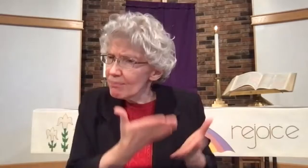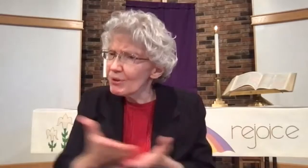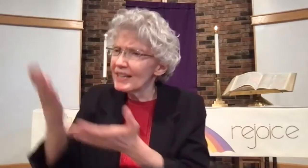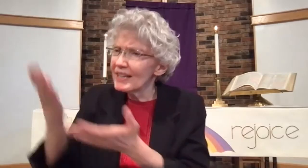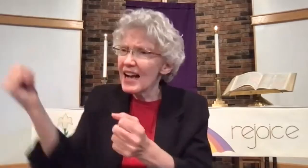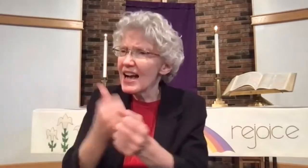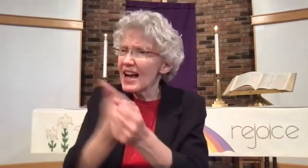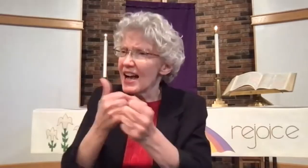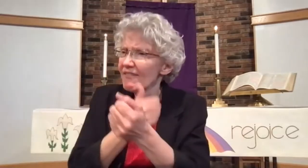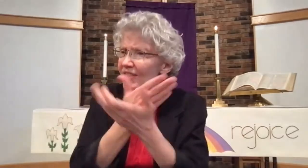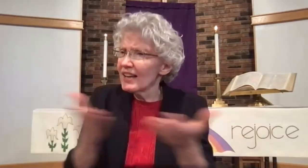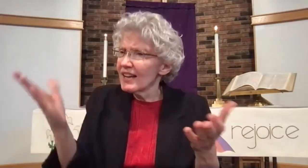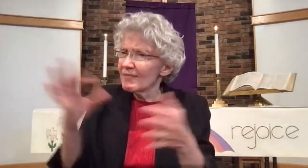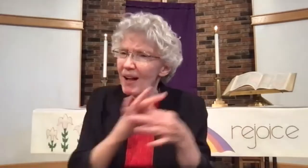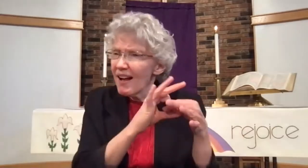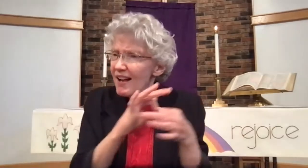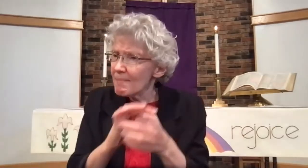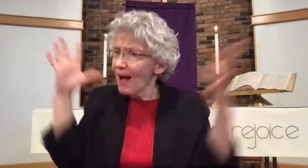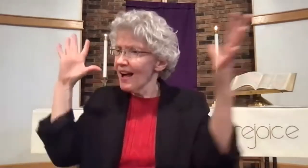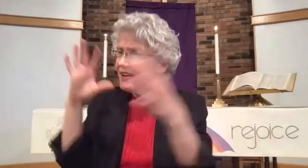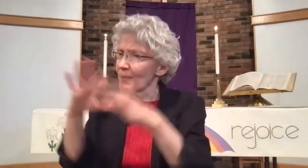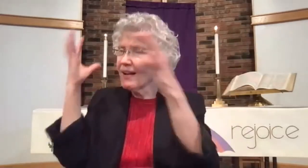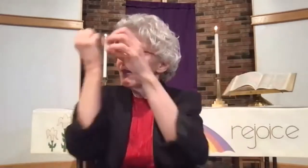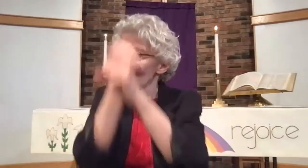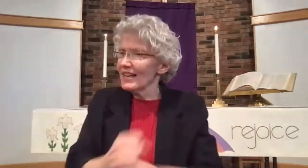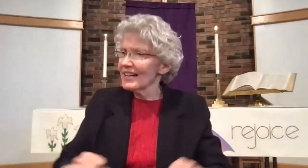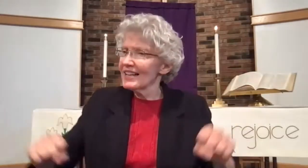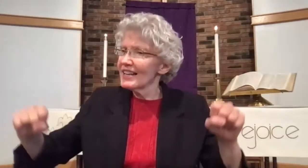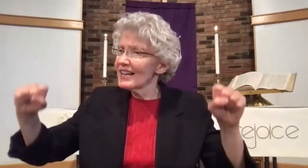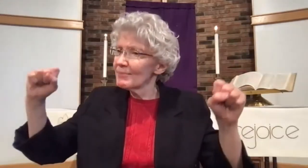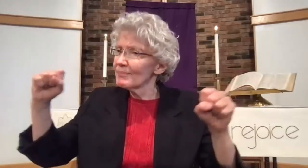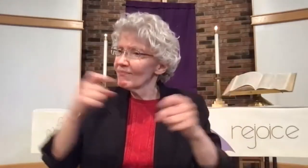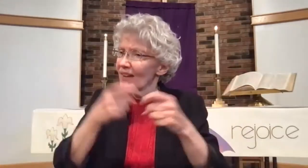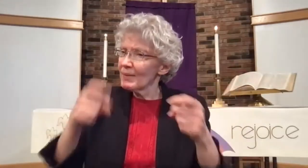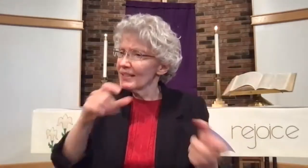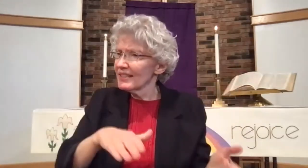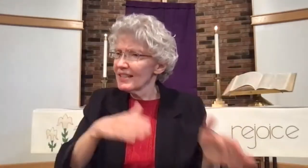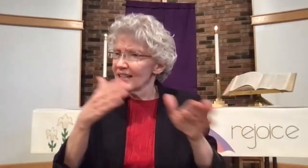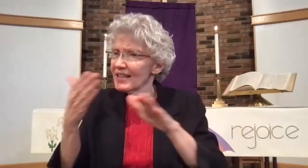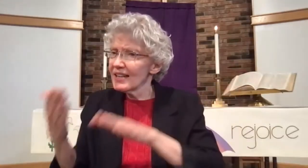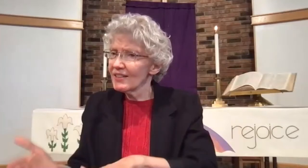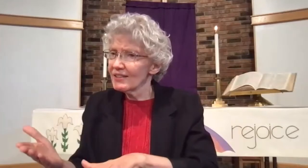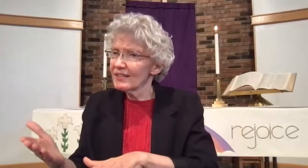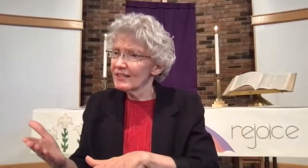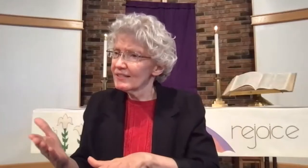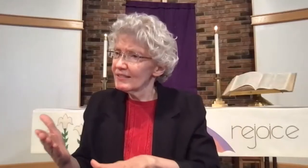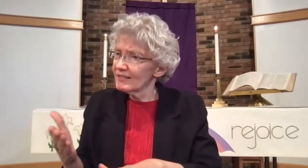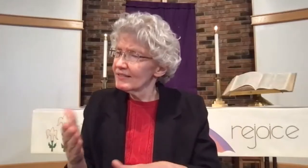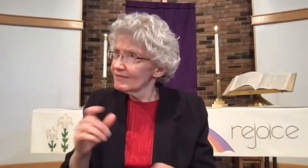Through Jesus, bring everything from bondage to freedom, from death to